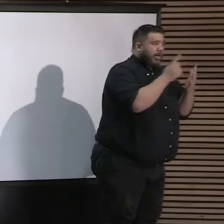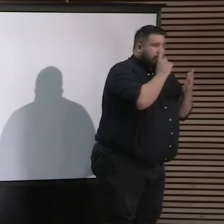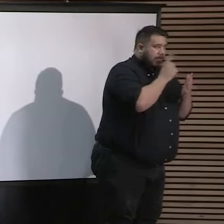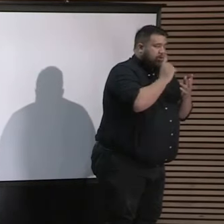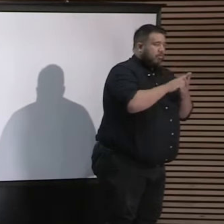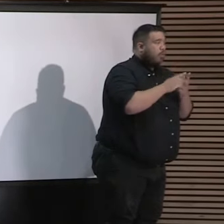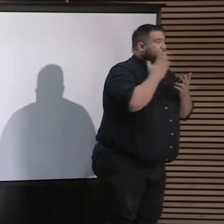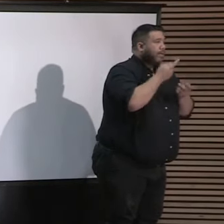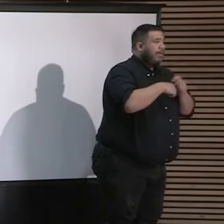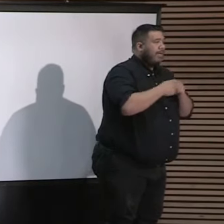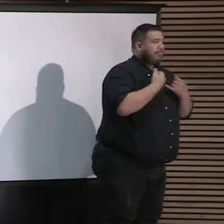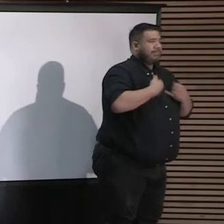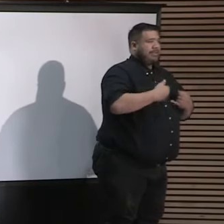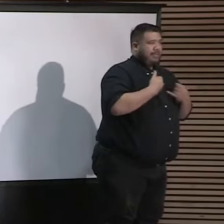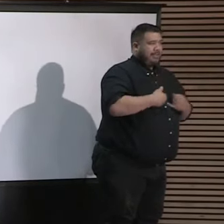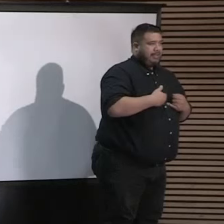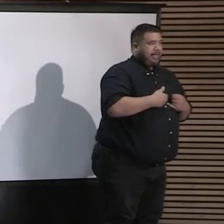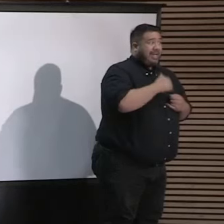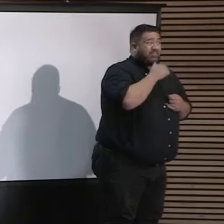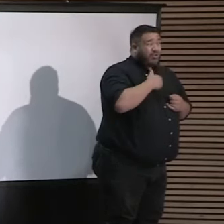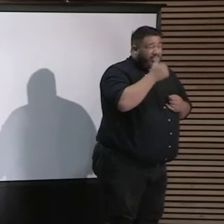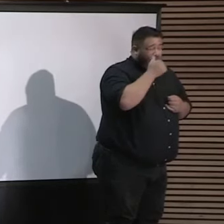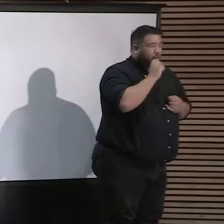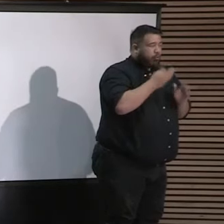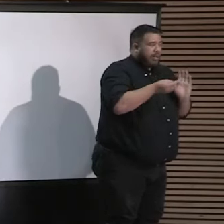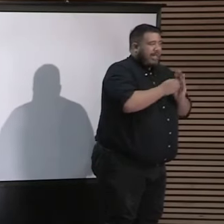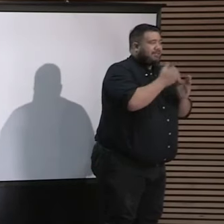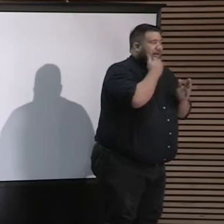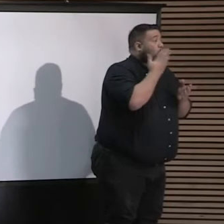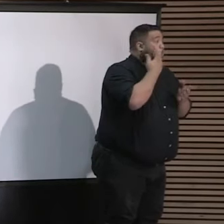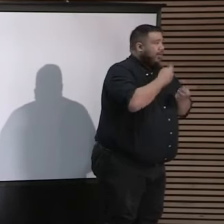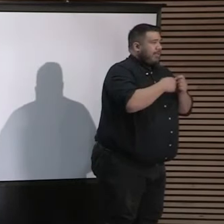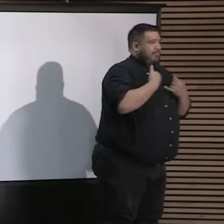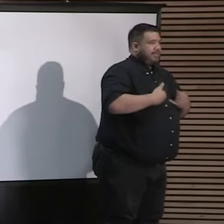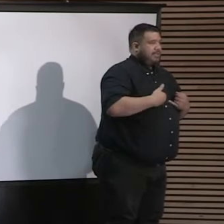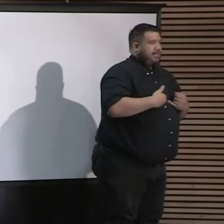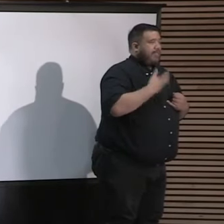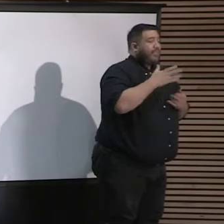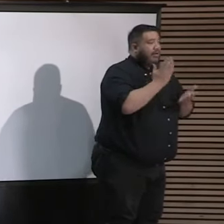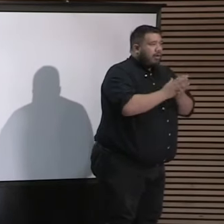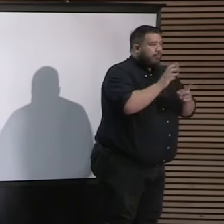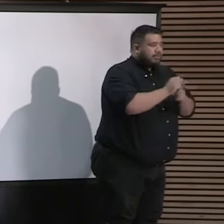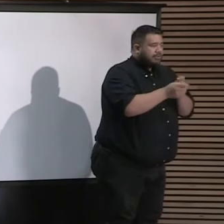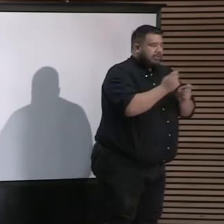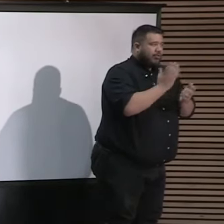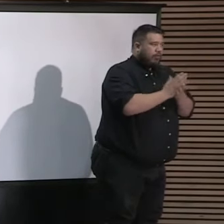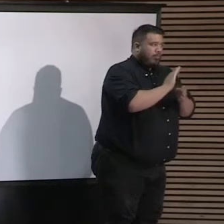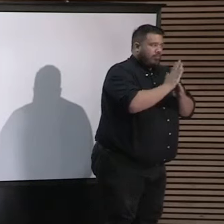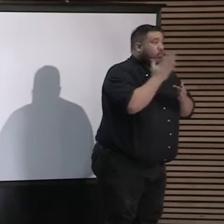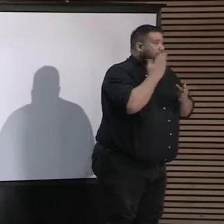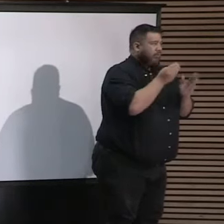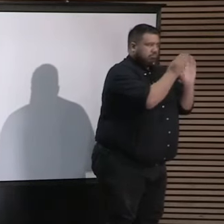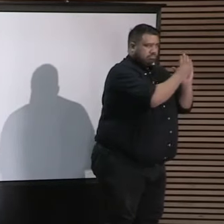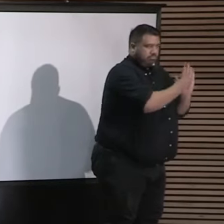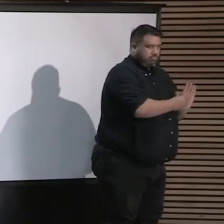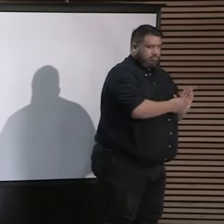where pertinent, if they are symptomatic, the date of their symptom onset. So that creates a picture of how all these things fit together. And secondly, of course, as I